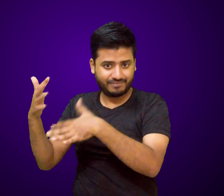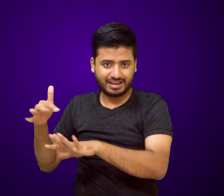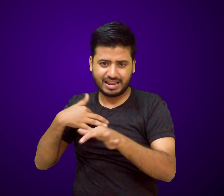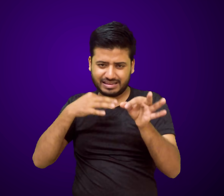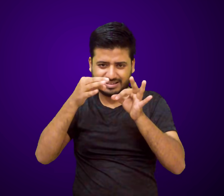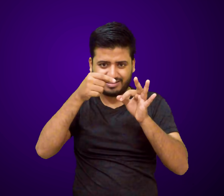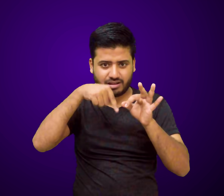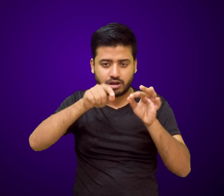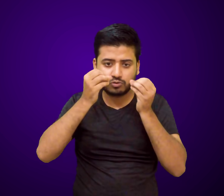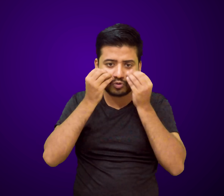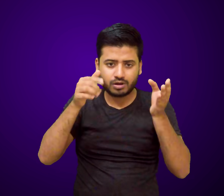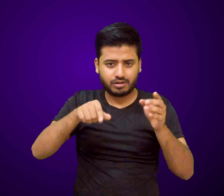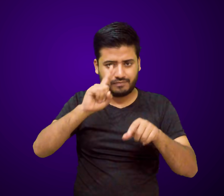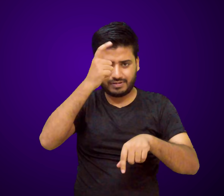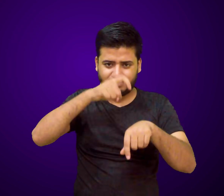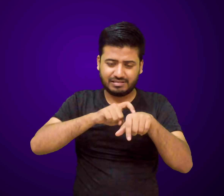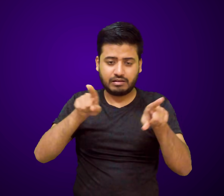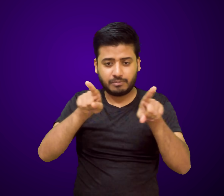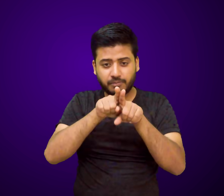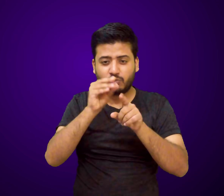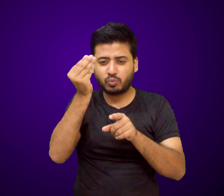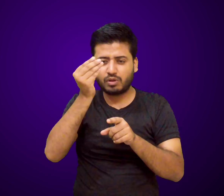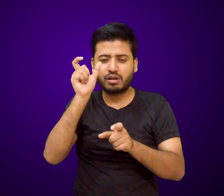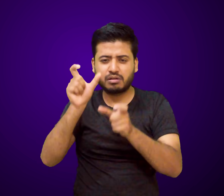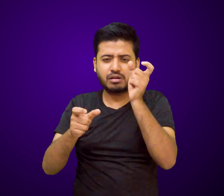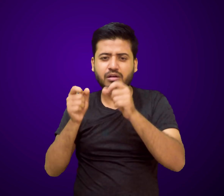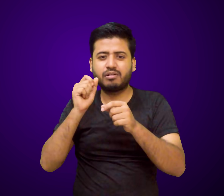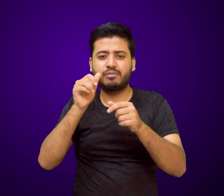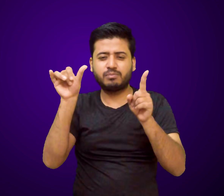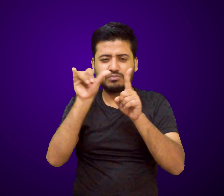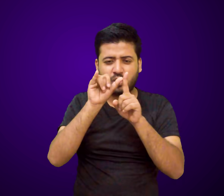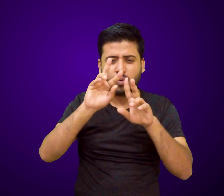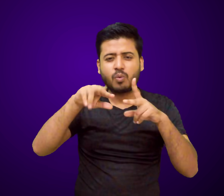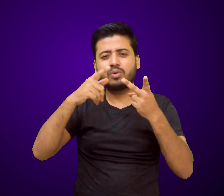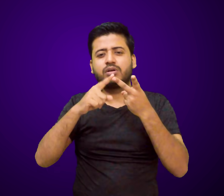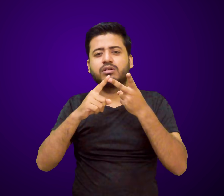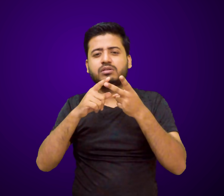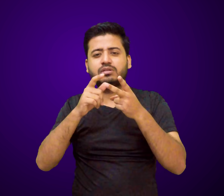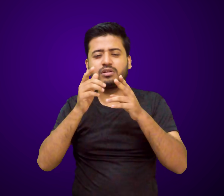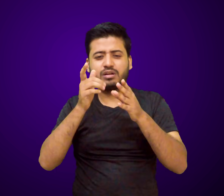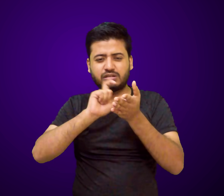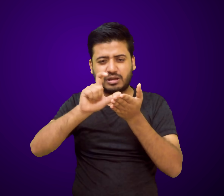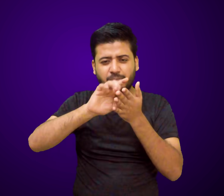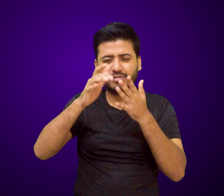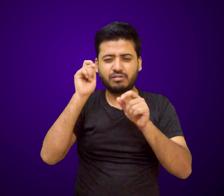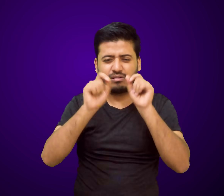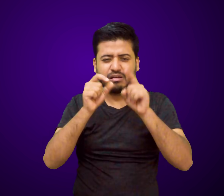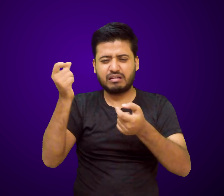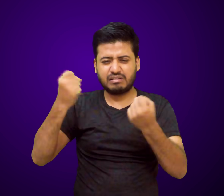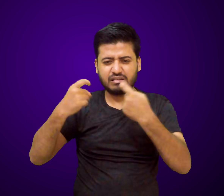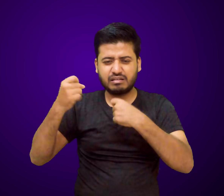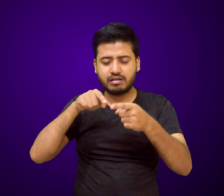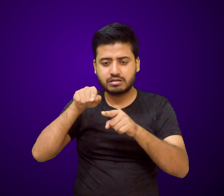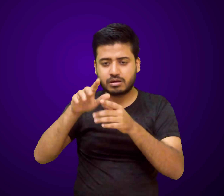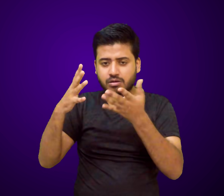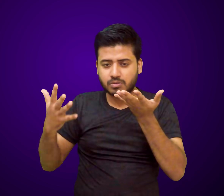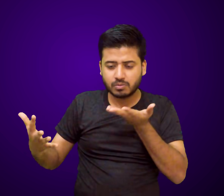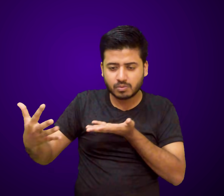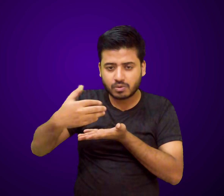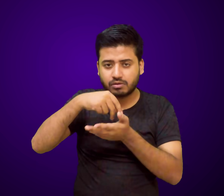2ND, sleeper, 1 class, 3 AC, and AC chair car, 50% in 1 AC and 2 AC,